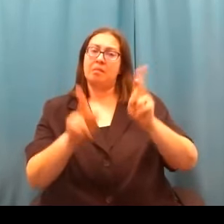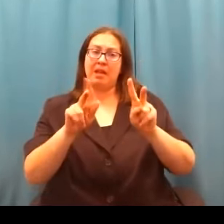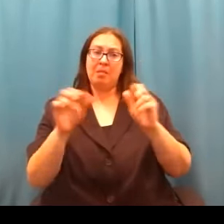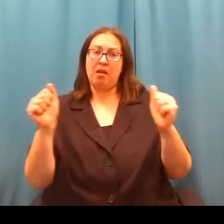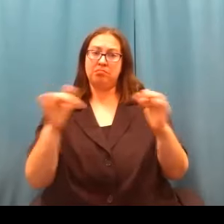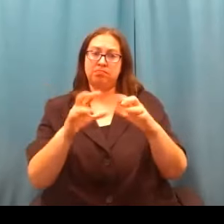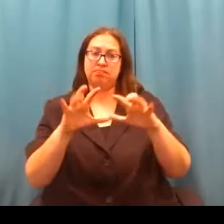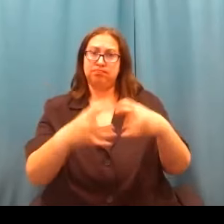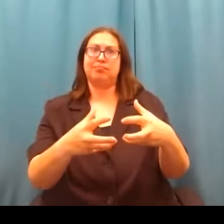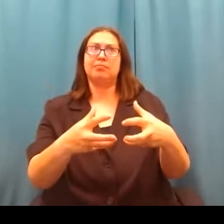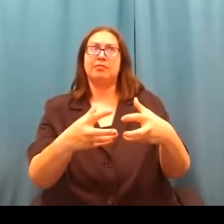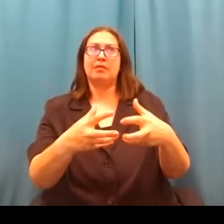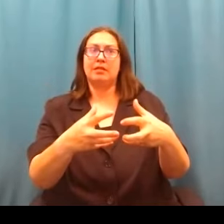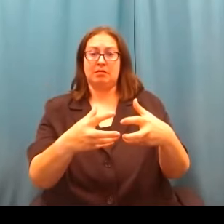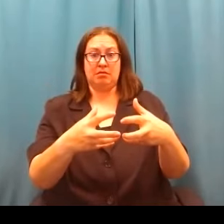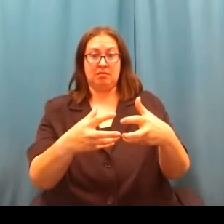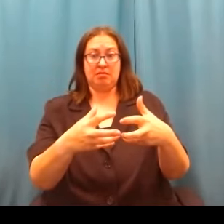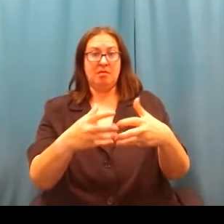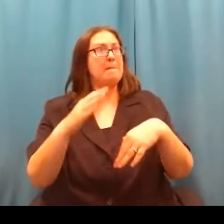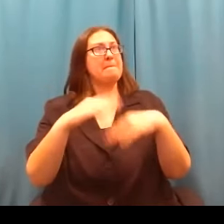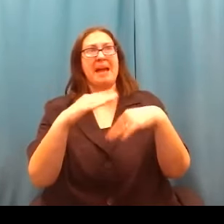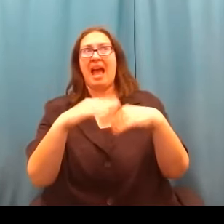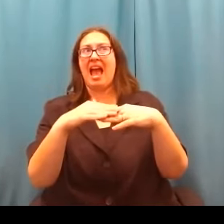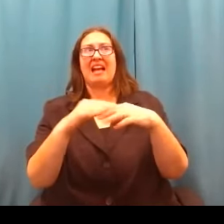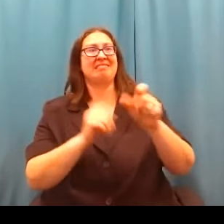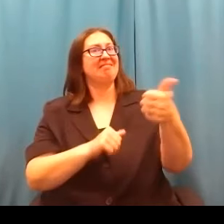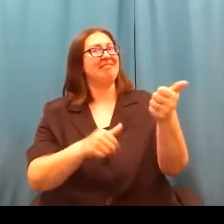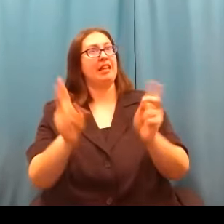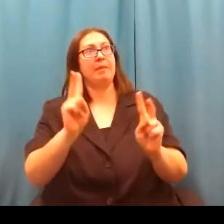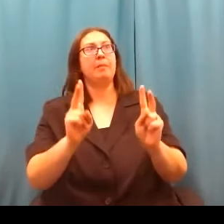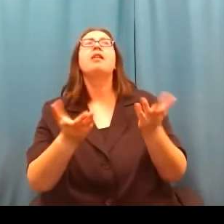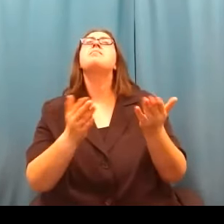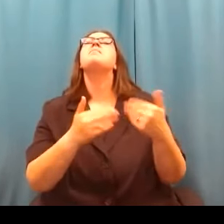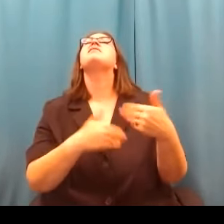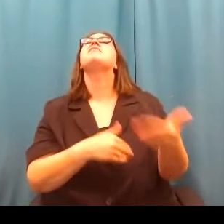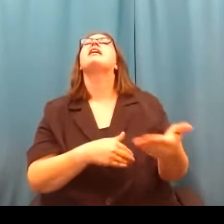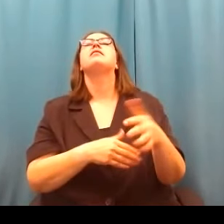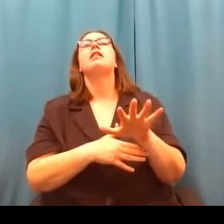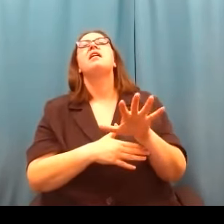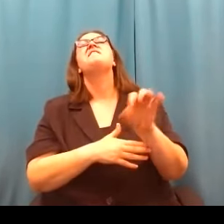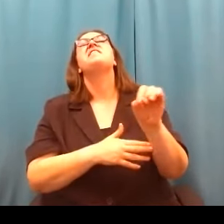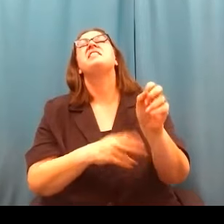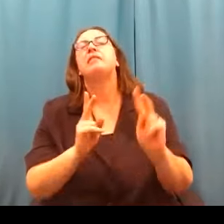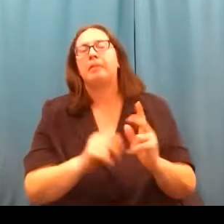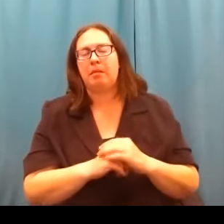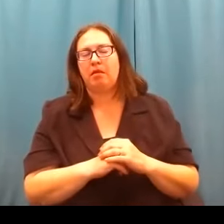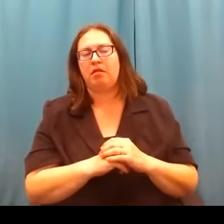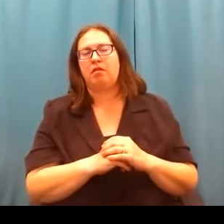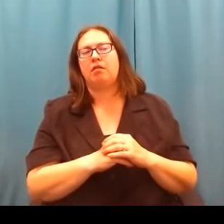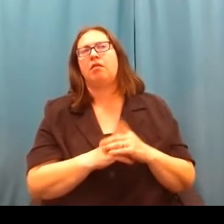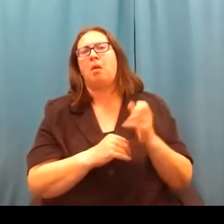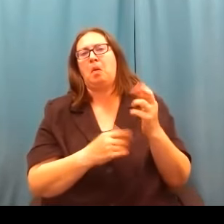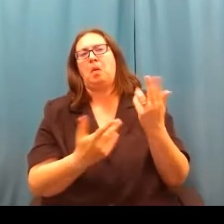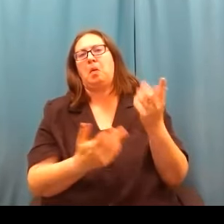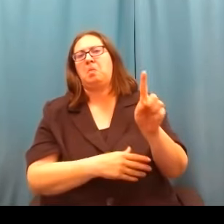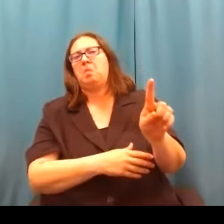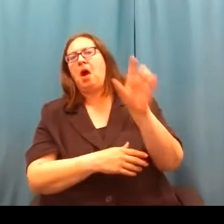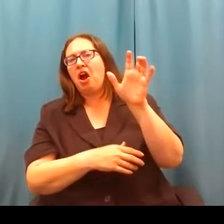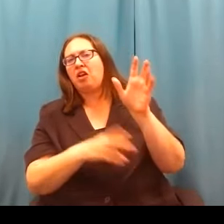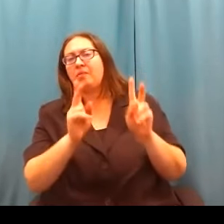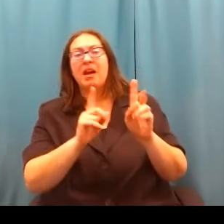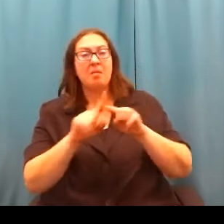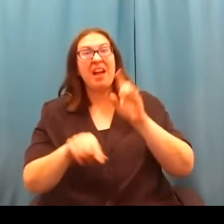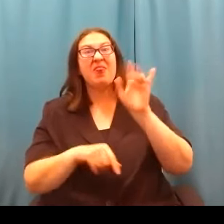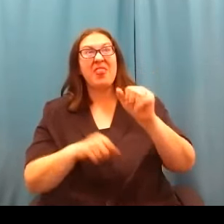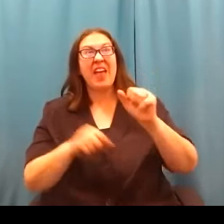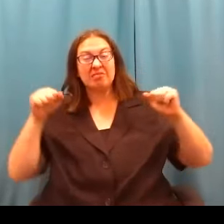place, and maybe next we'll go to 50 or 100 or but those are thousands. So